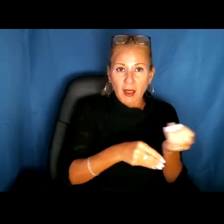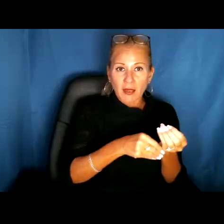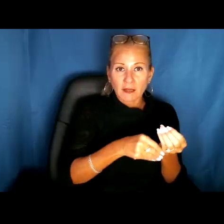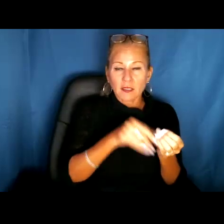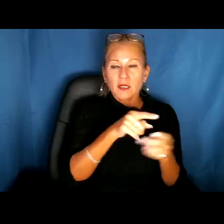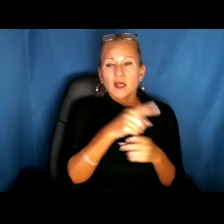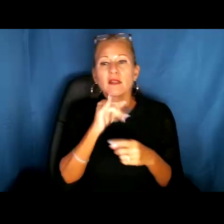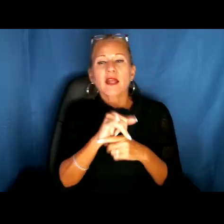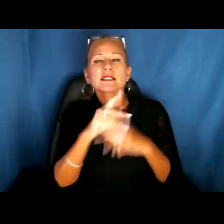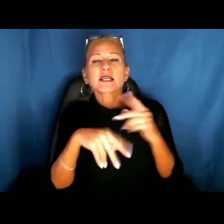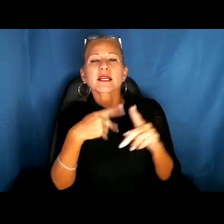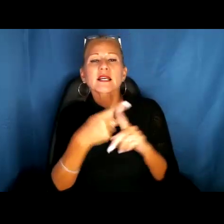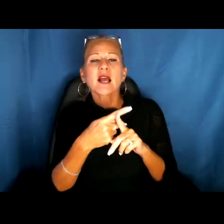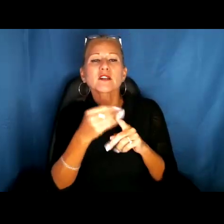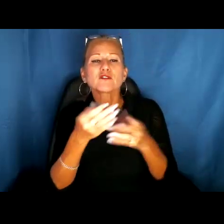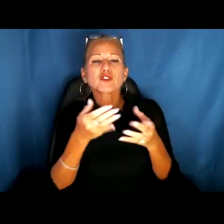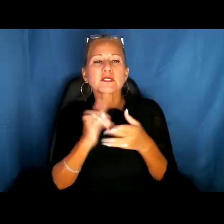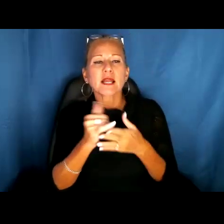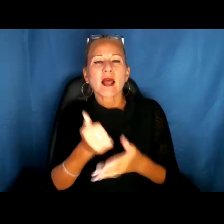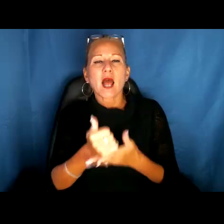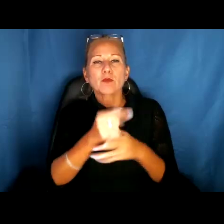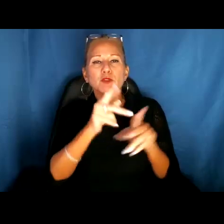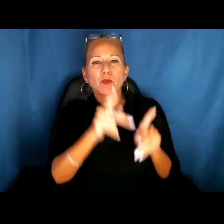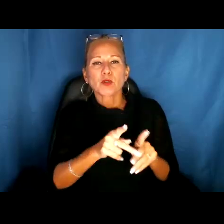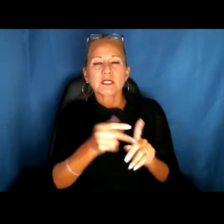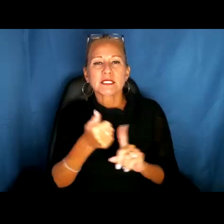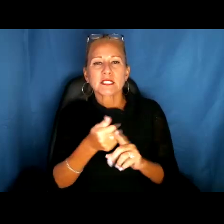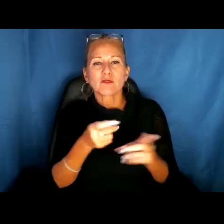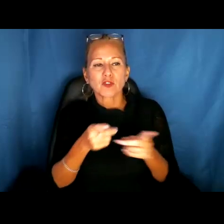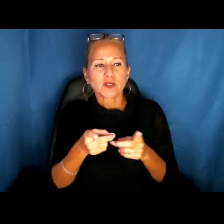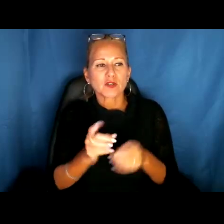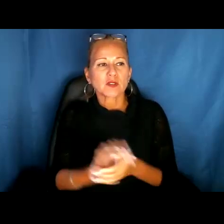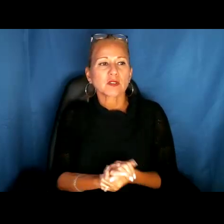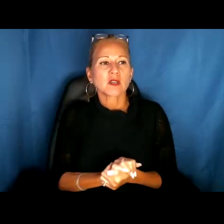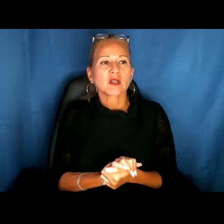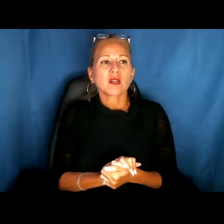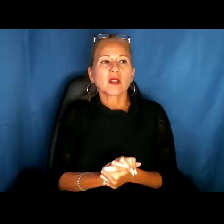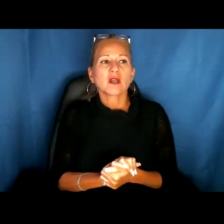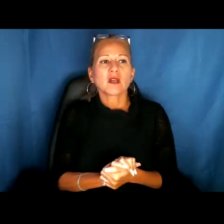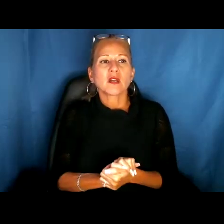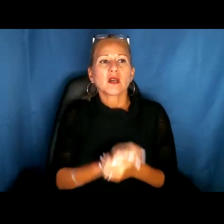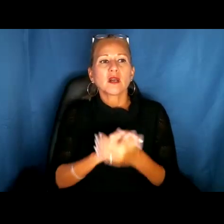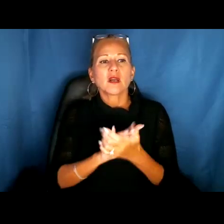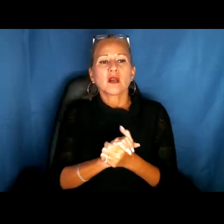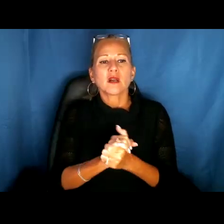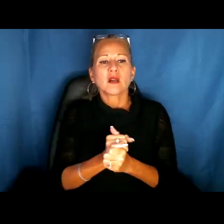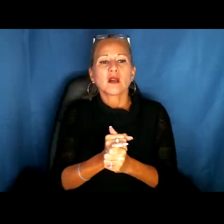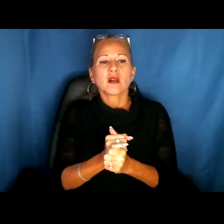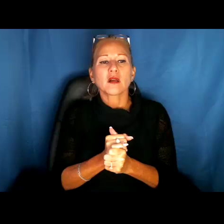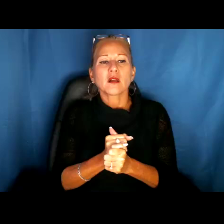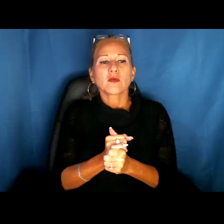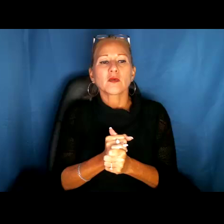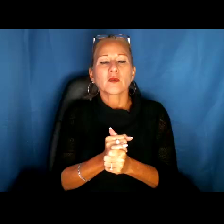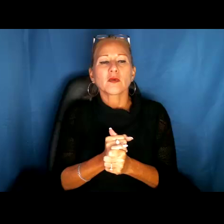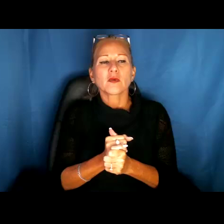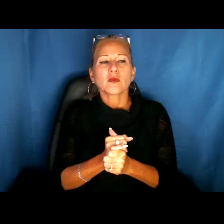service that helps one self-direct. And they're also called support brokerage. You may have heard that phrase before. But